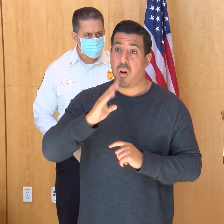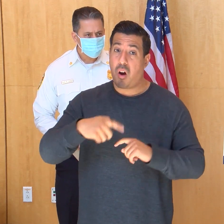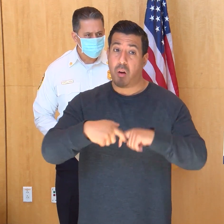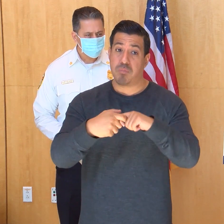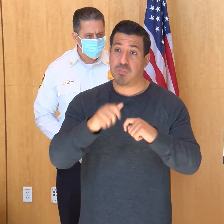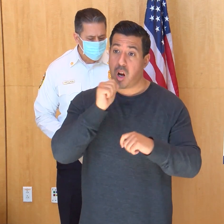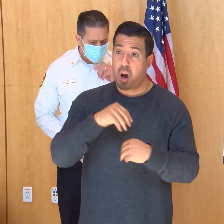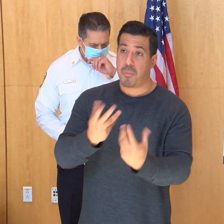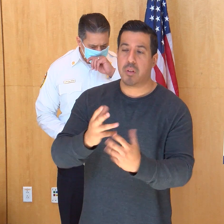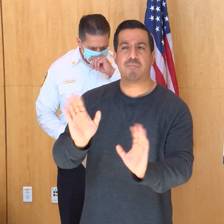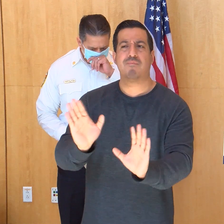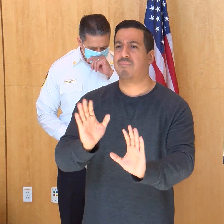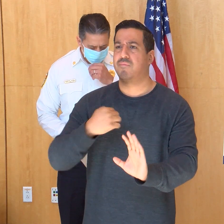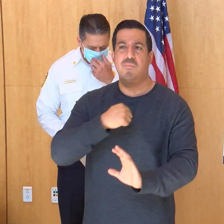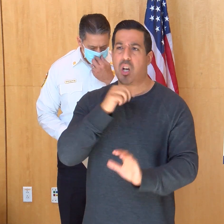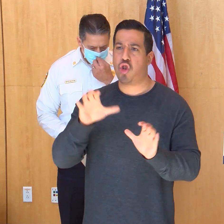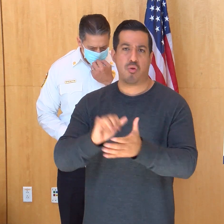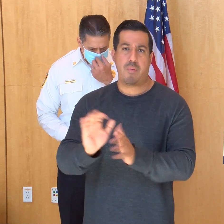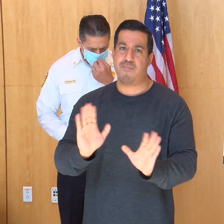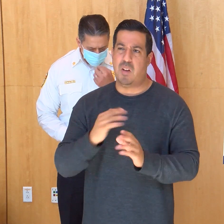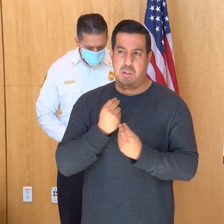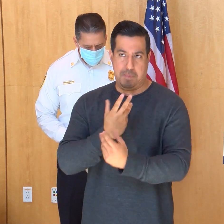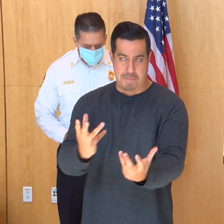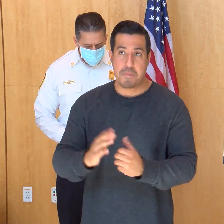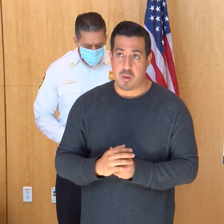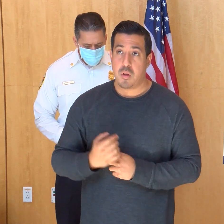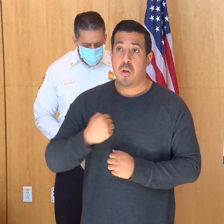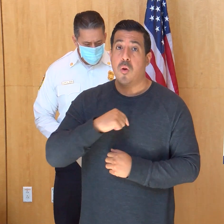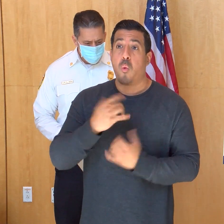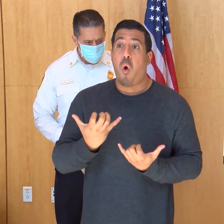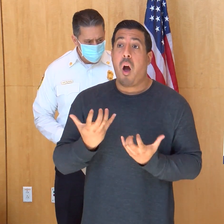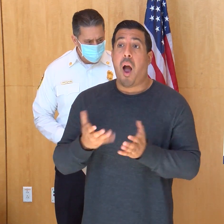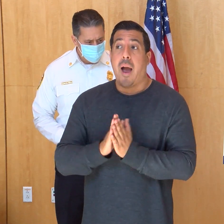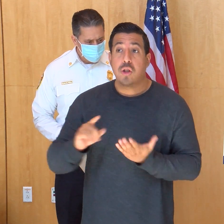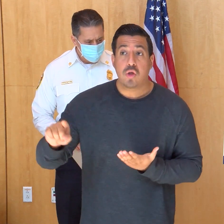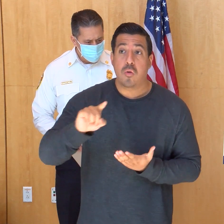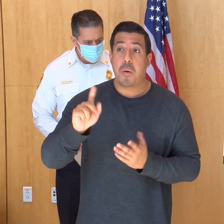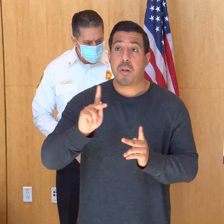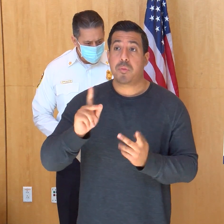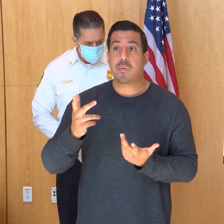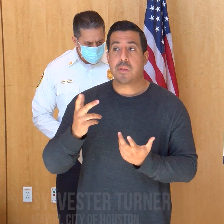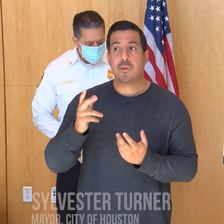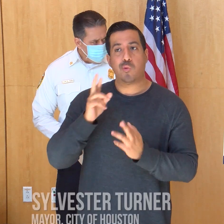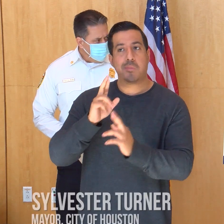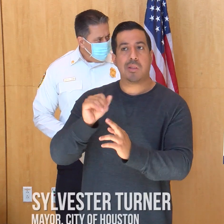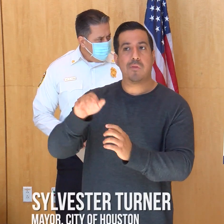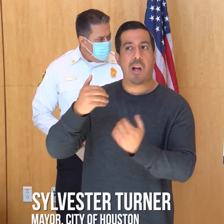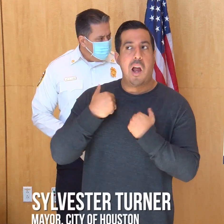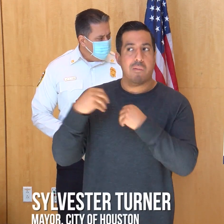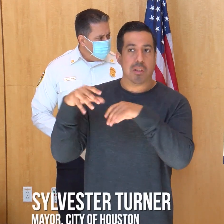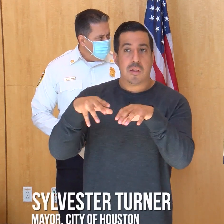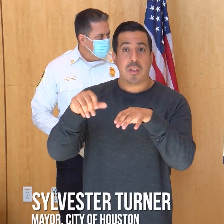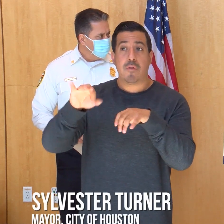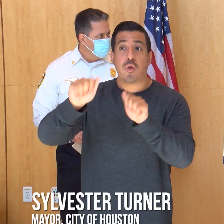not provided. So I just want to deal with that. We will ask people, for example, with respect to your power, if you do have power,